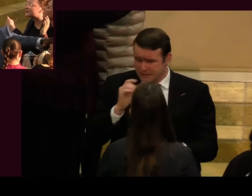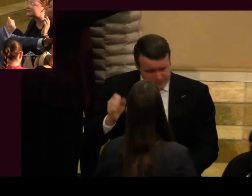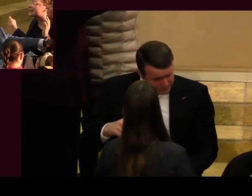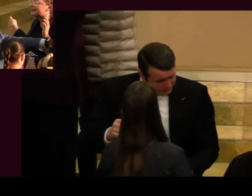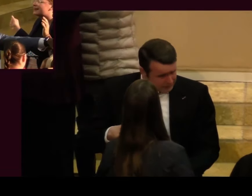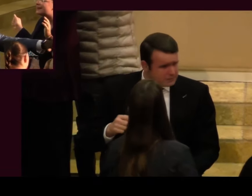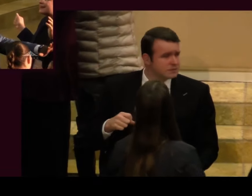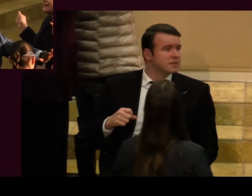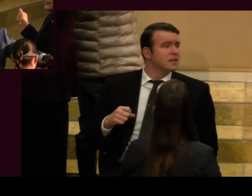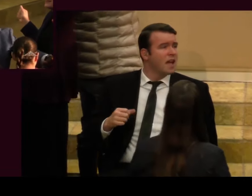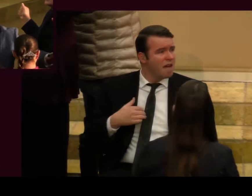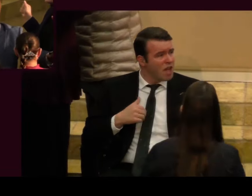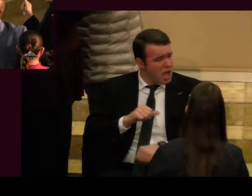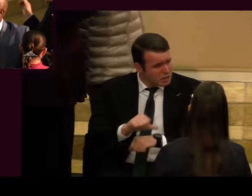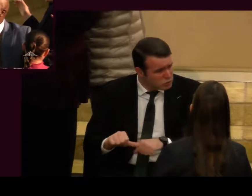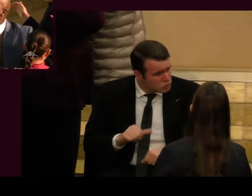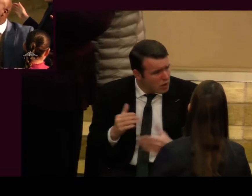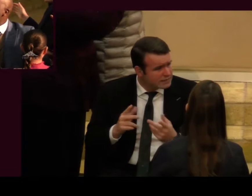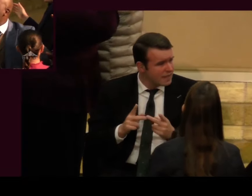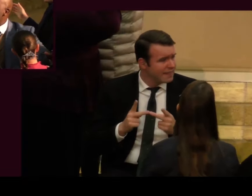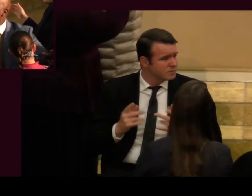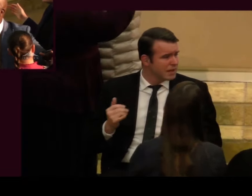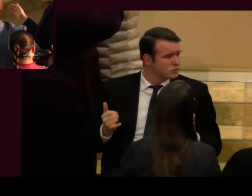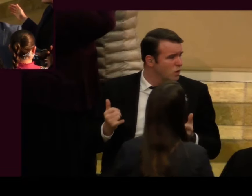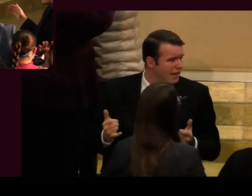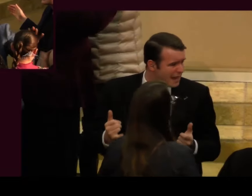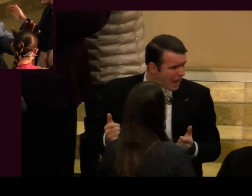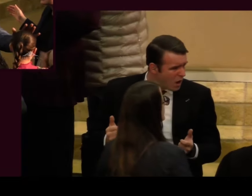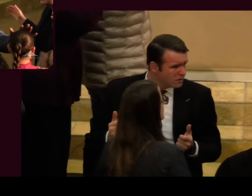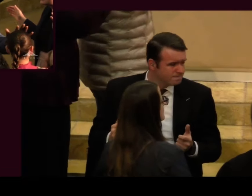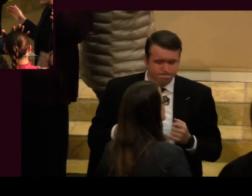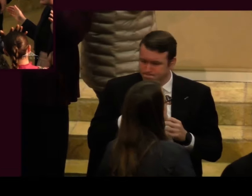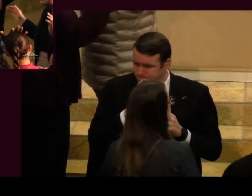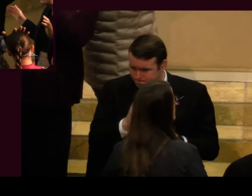Yes. Come on, there's an anointing in this place right now.